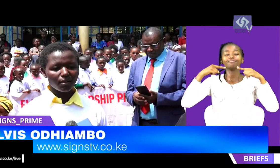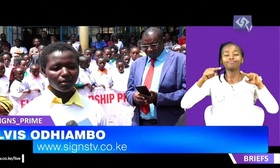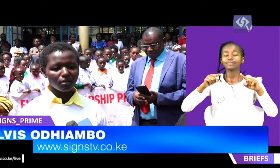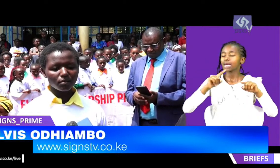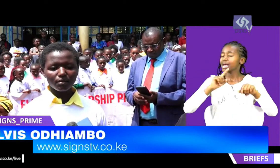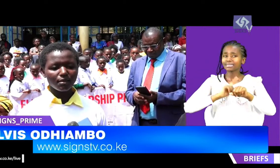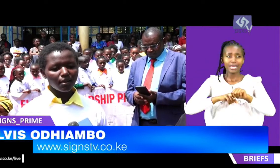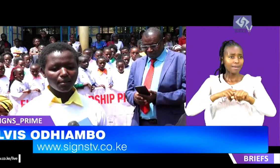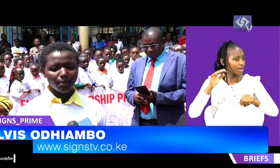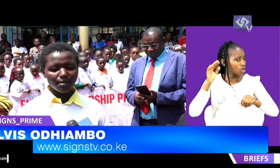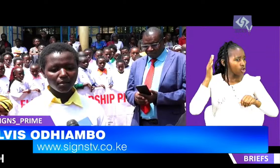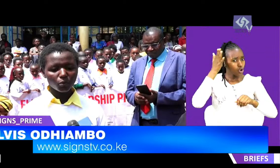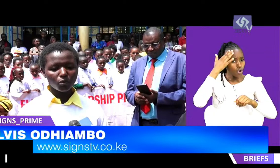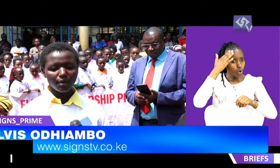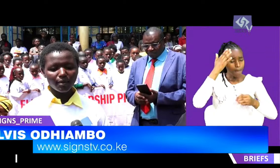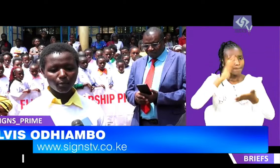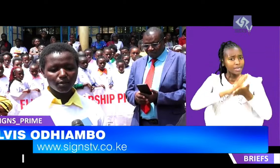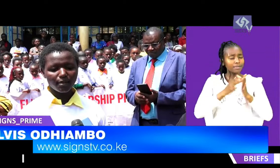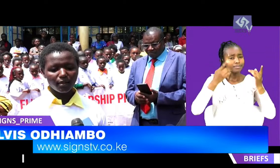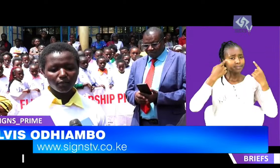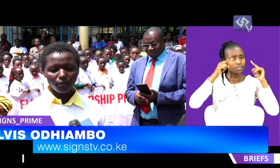naona maisha yangu tu yangepotelea hivyo.